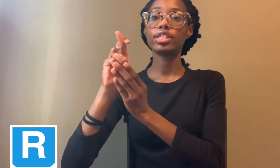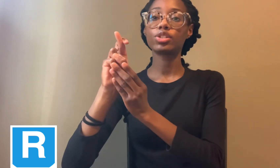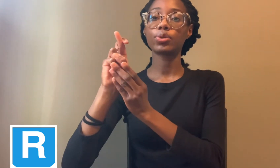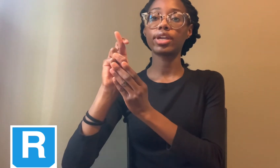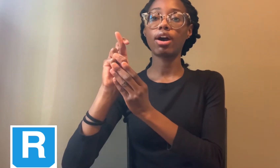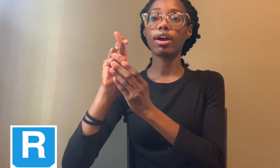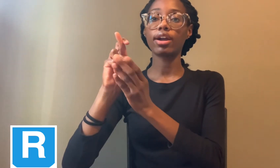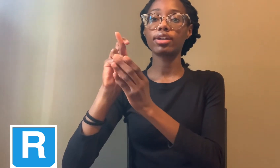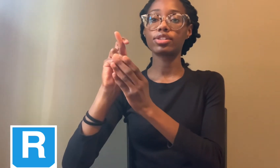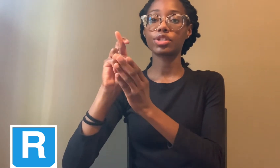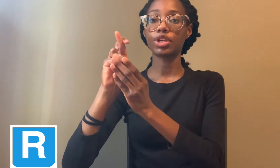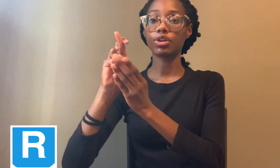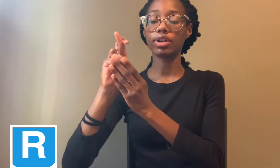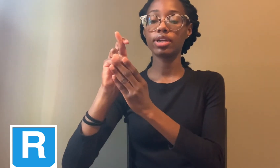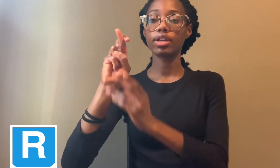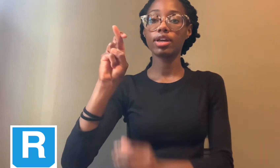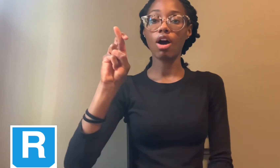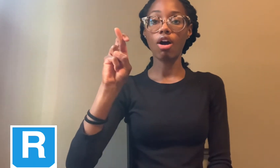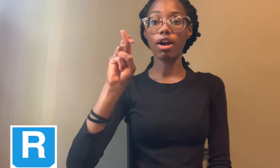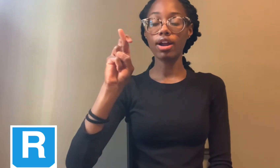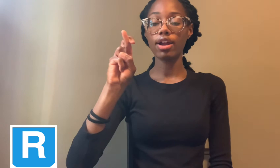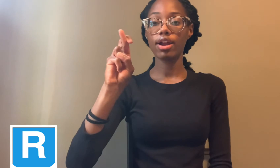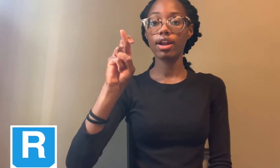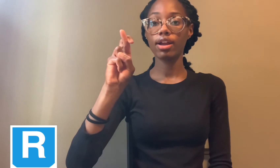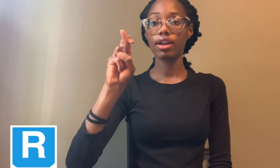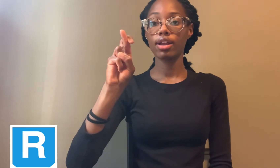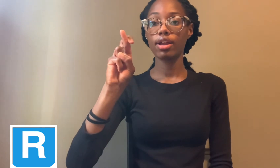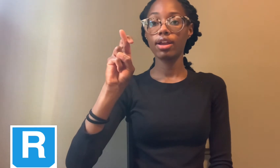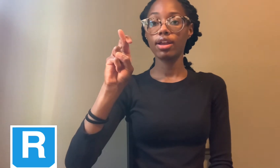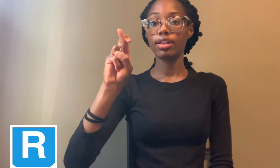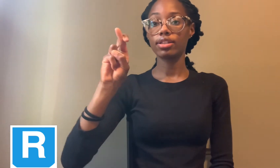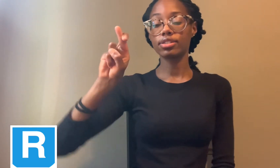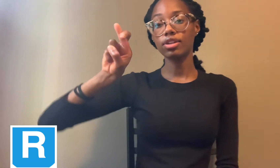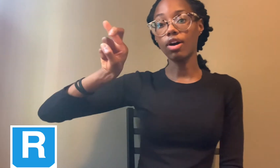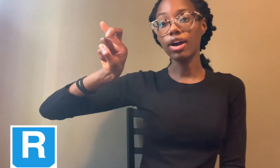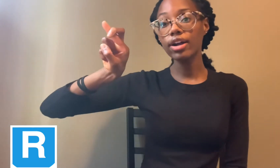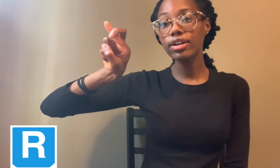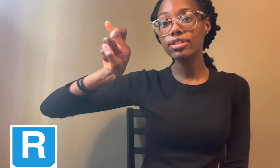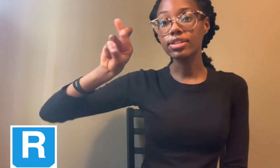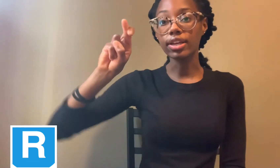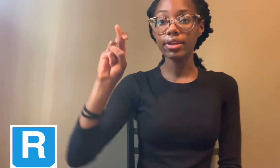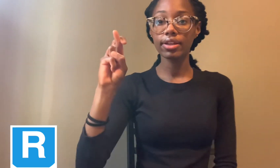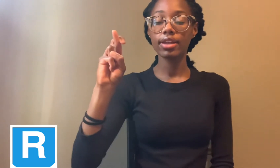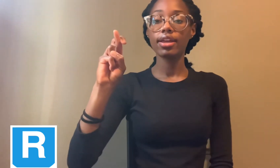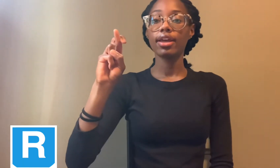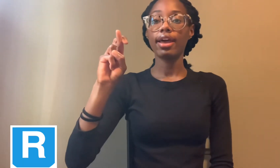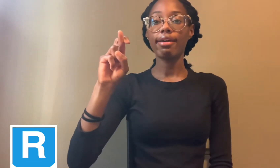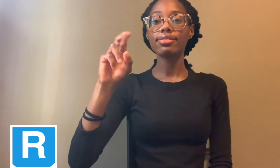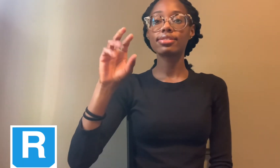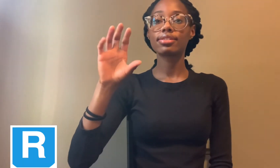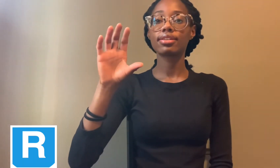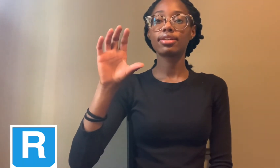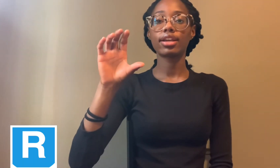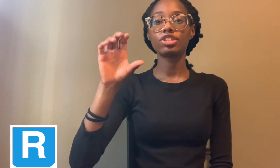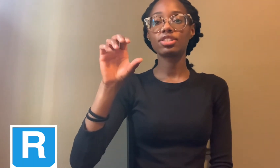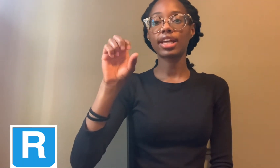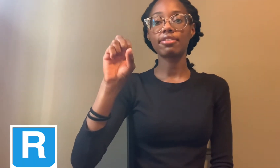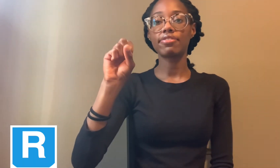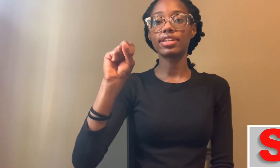three are secure. R. This is R. See? S is just like a